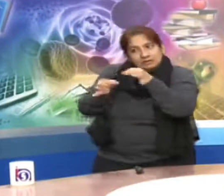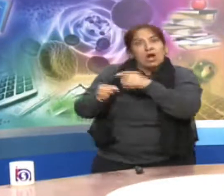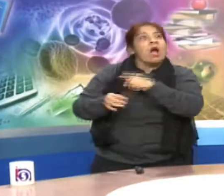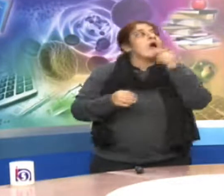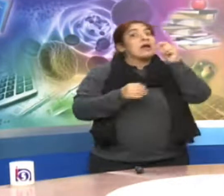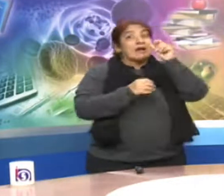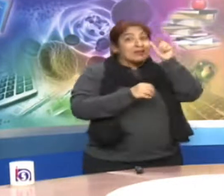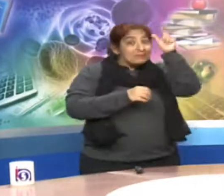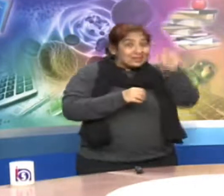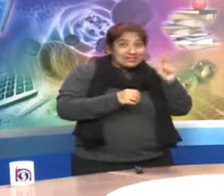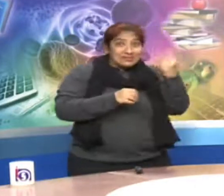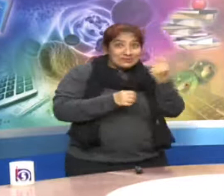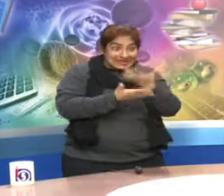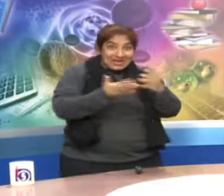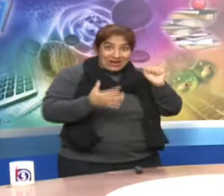And awareing them